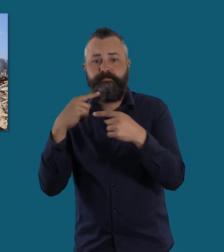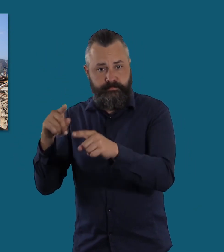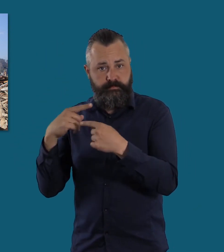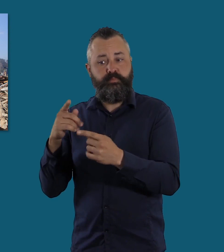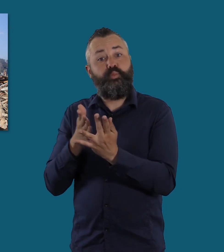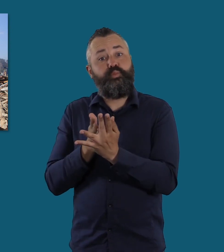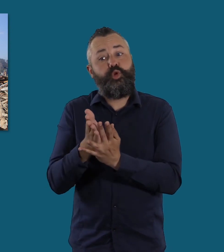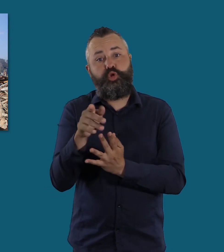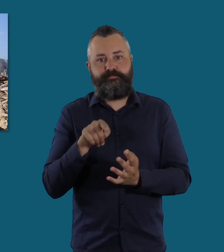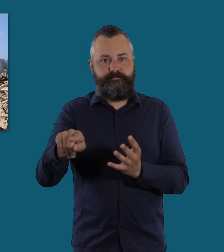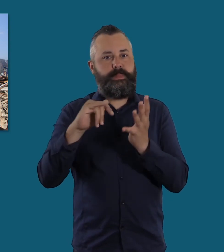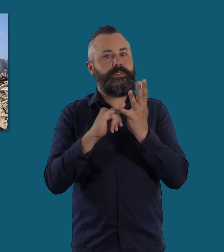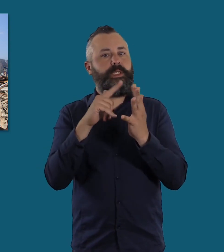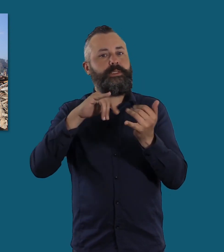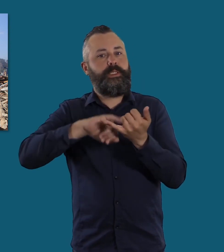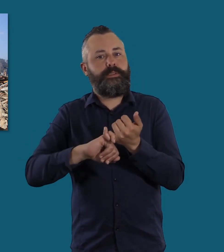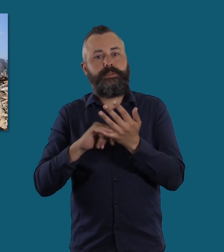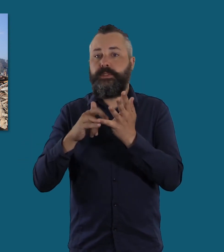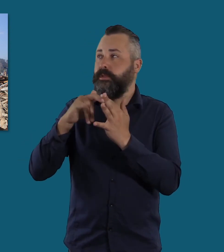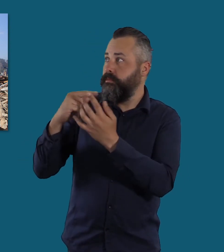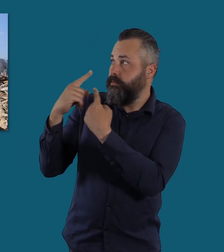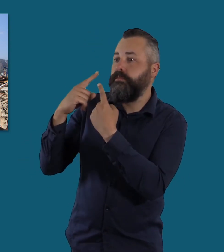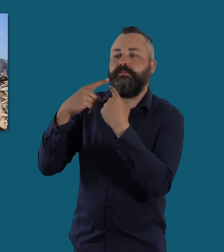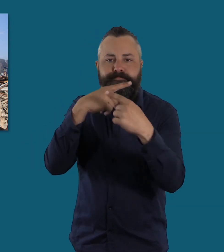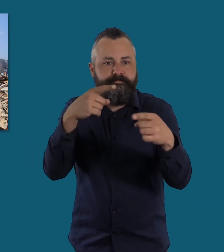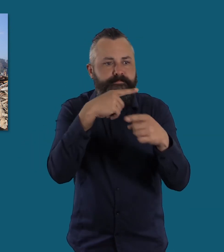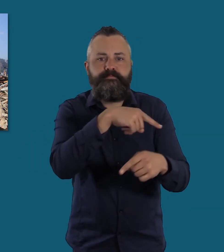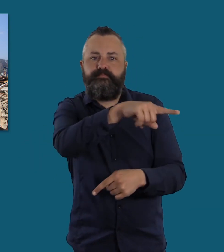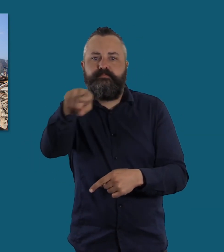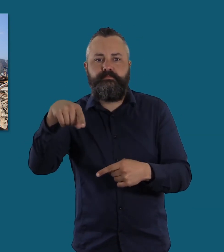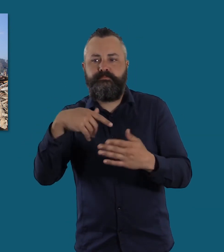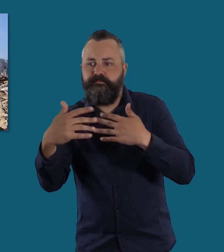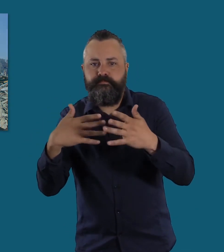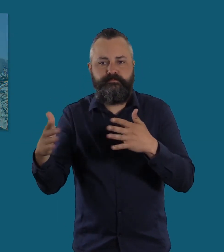State emergency service organisations are the lead combat agencies for issuing local instructions.